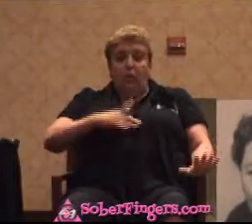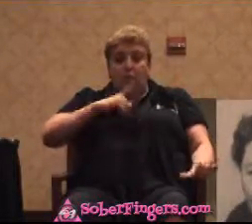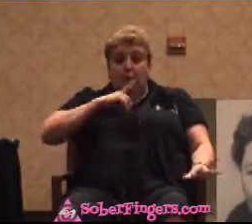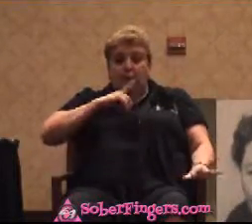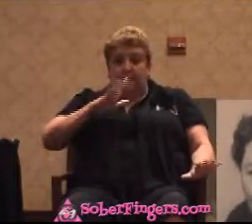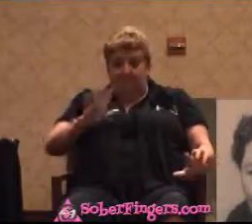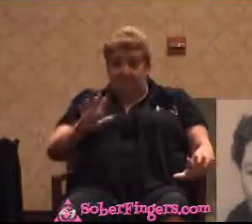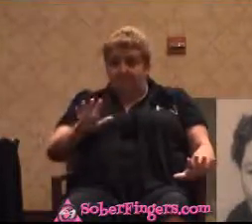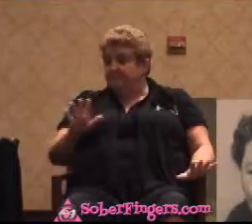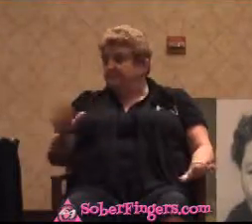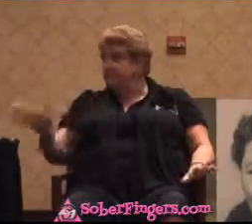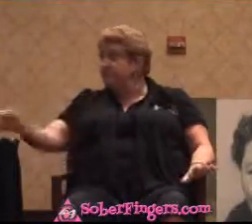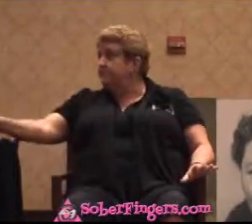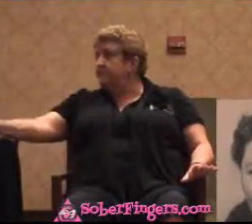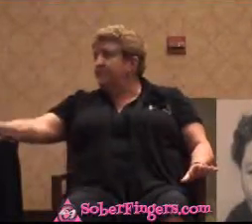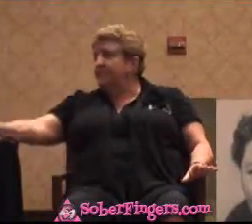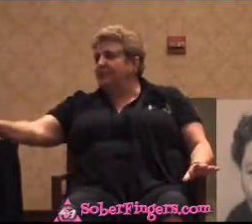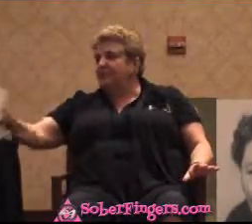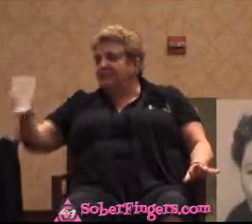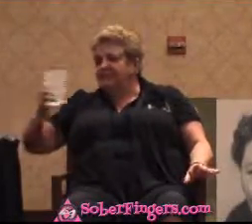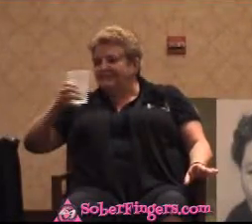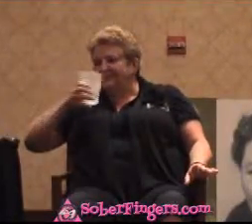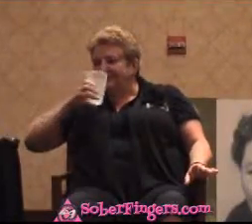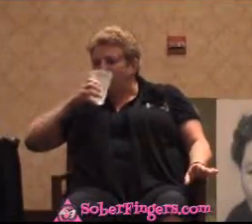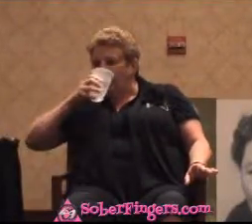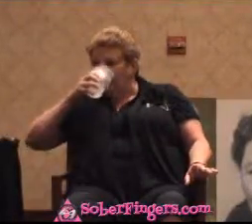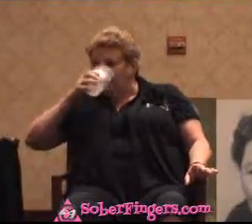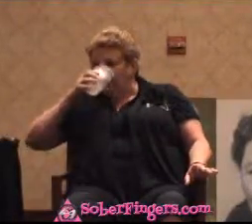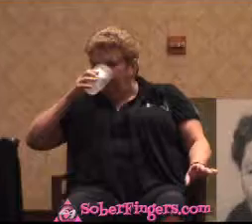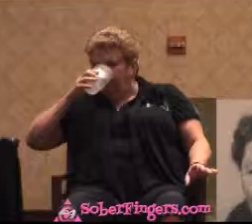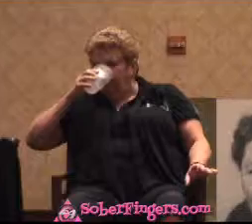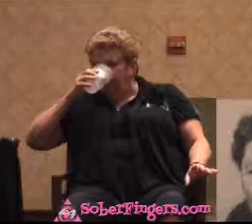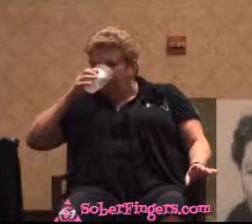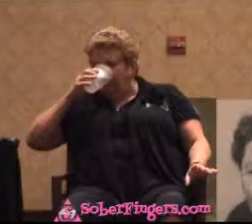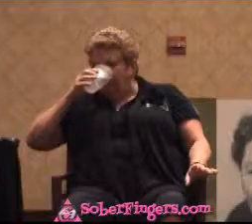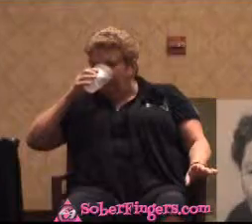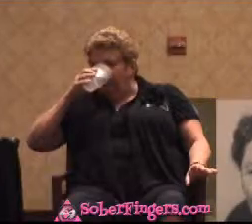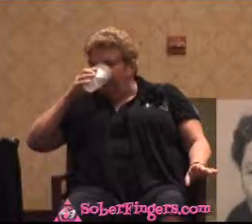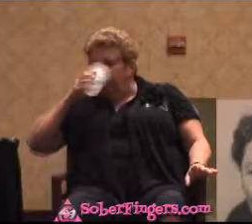That's great, you guys. Make sure you get sponsors.